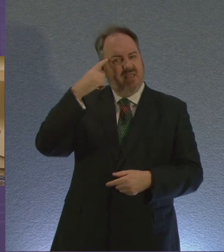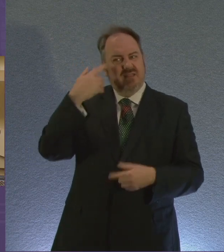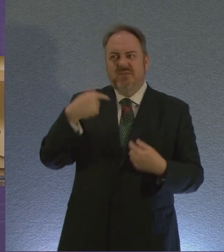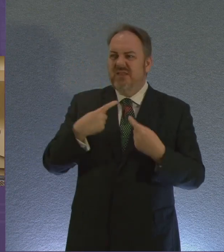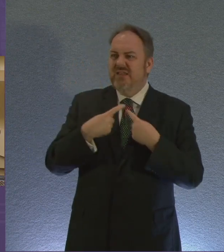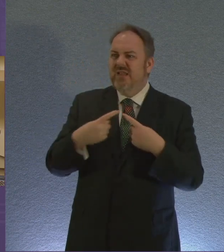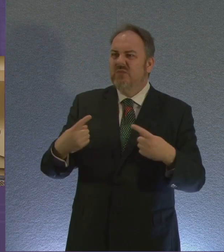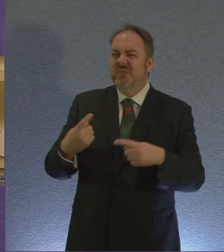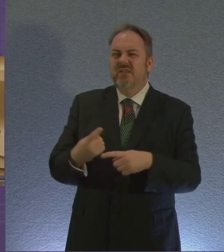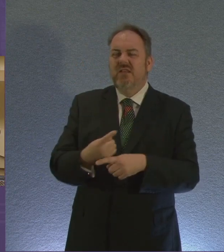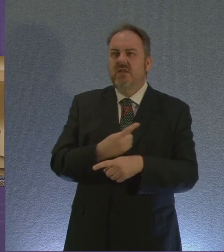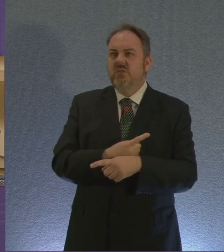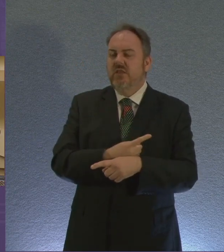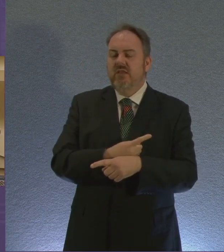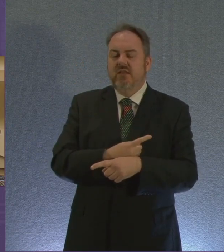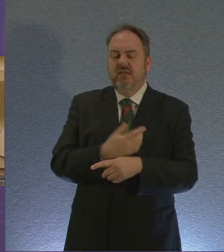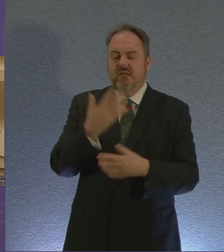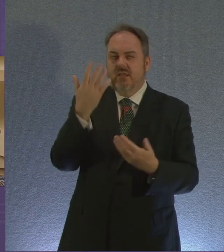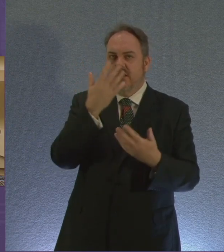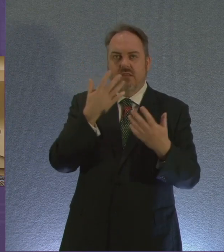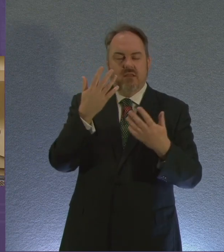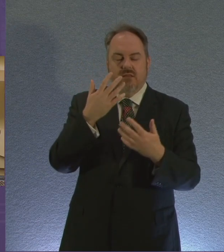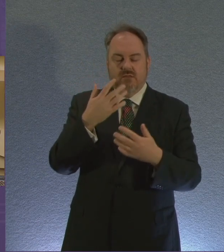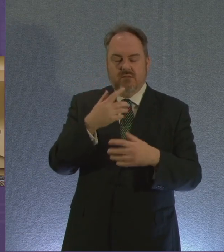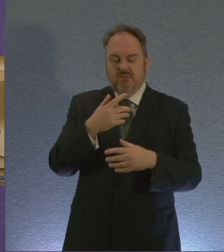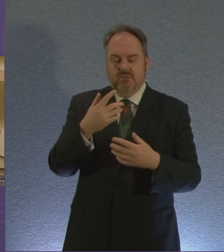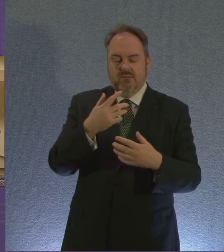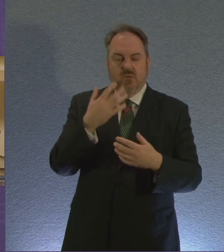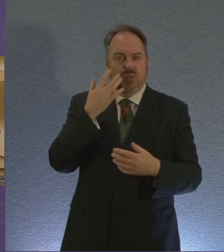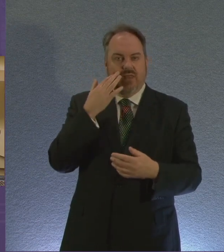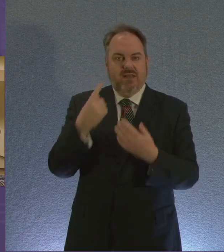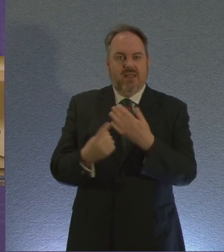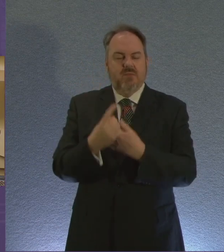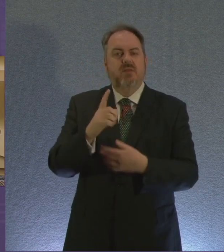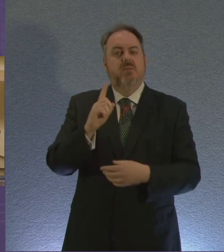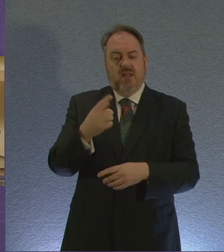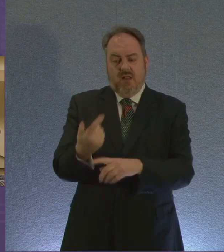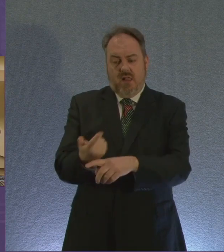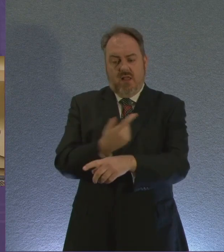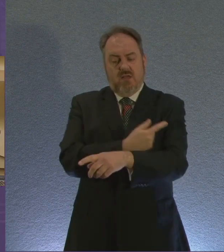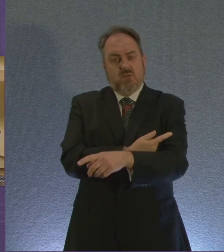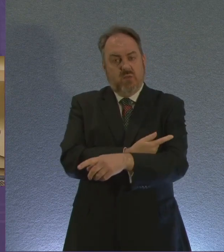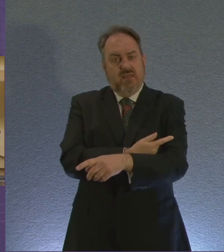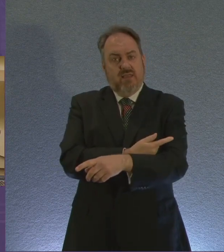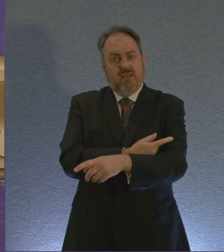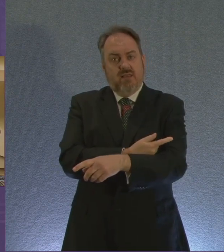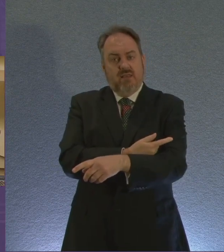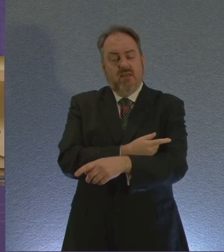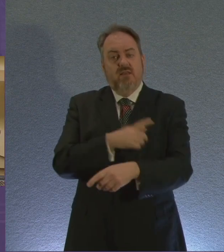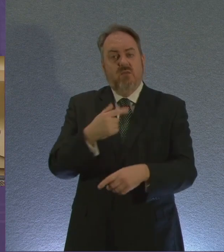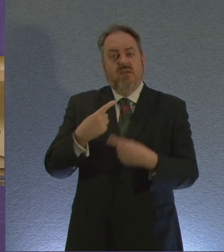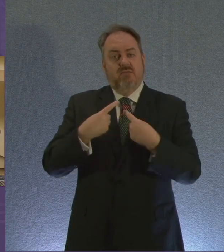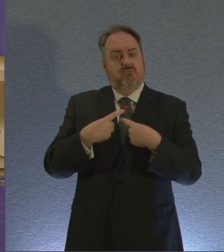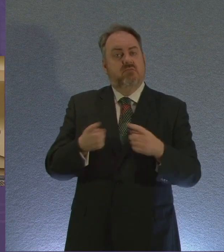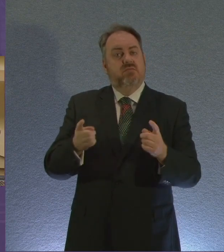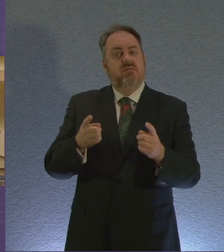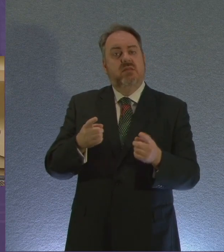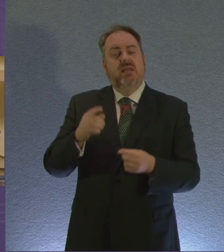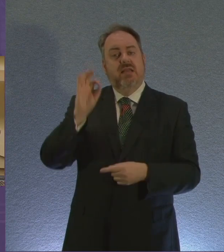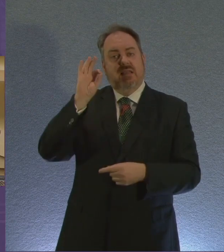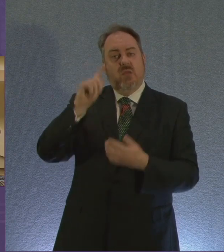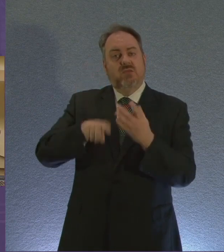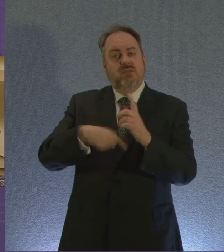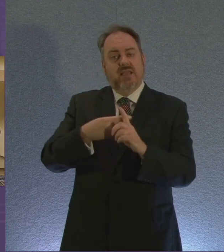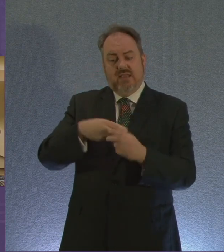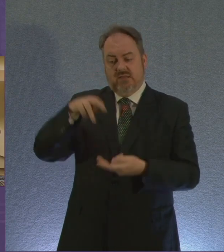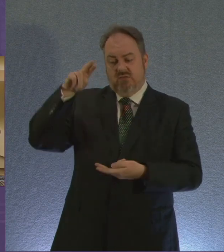week, forgive me, weeks are blending into each other on these aspects, but around the money that's available for council tax reduction. One